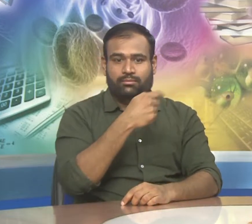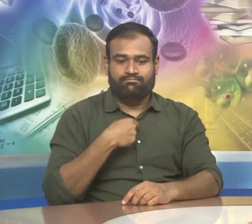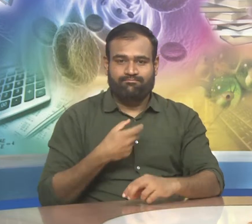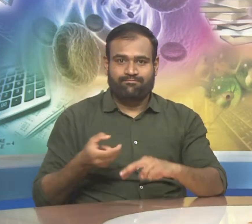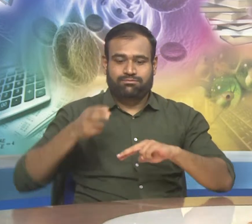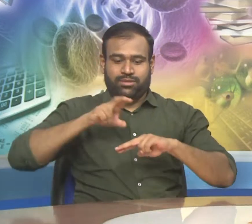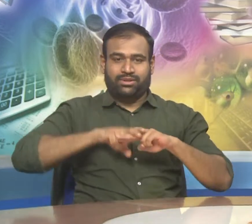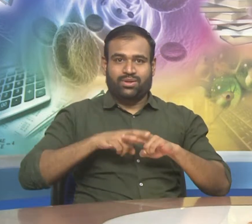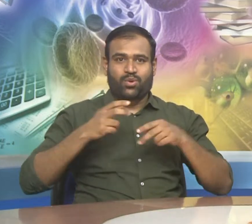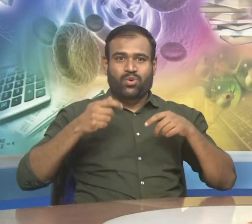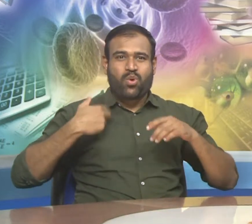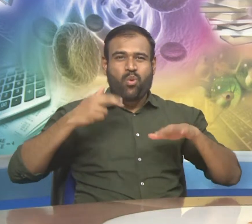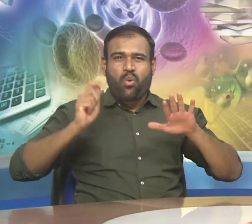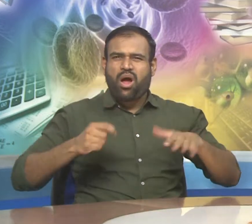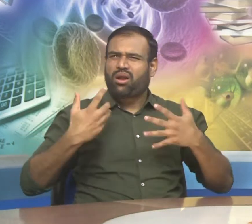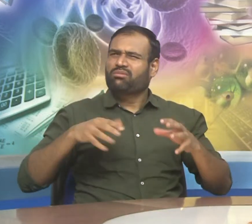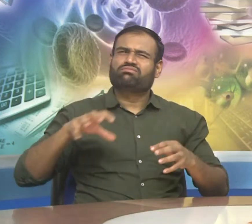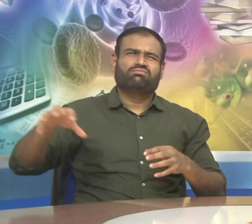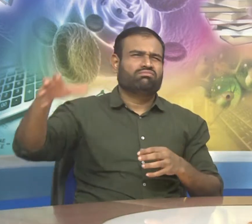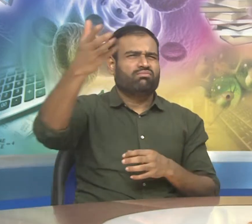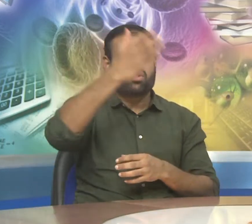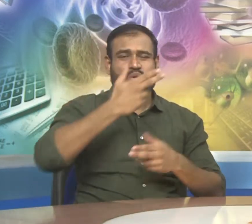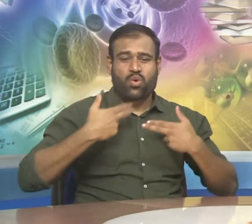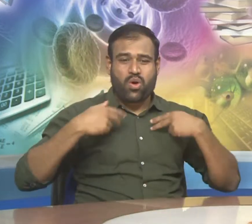In the picture you can see Chief Justice,